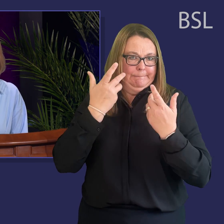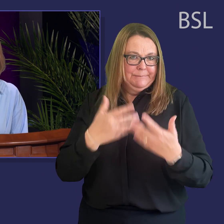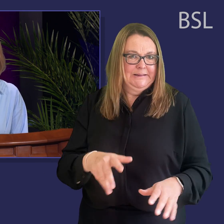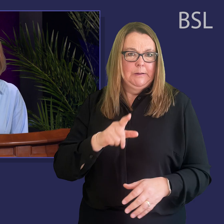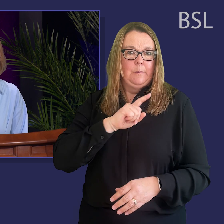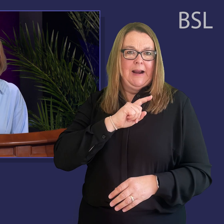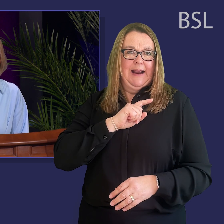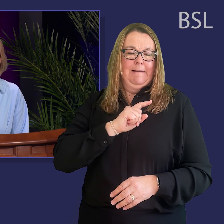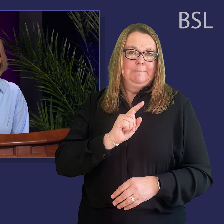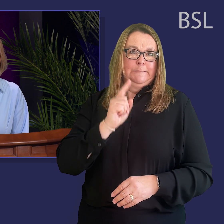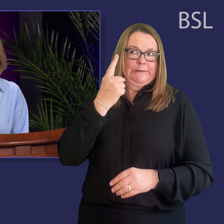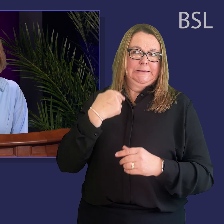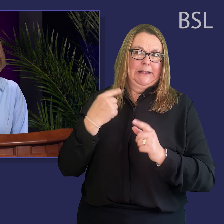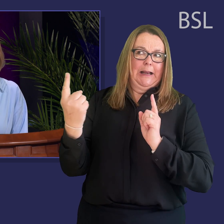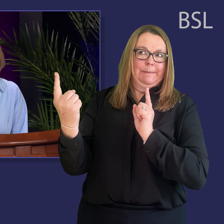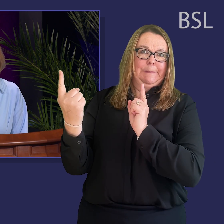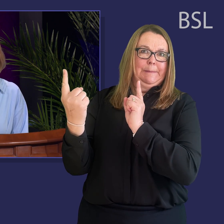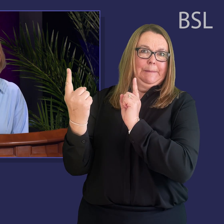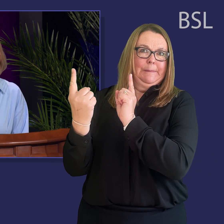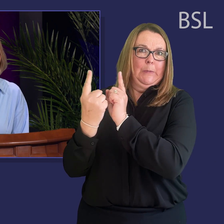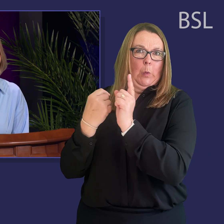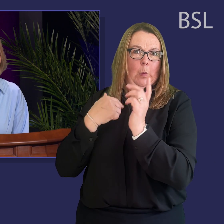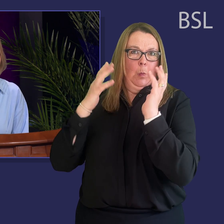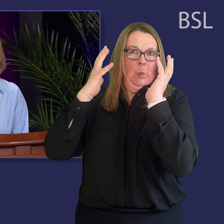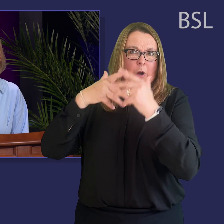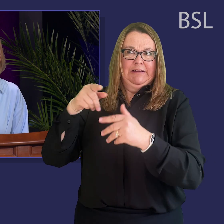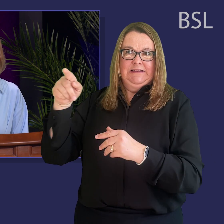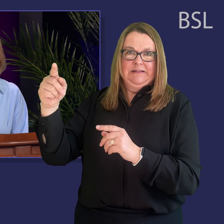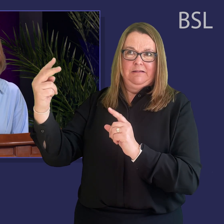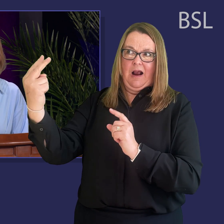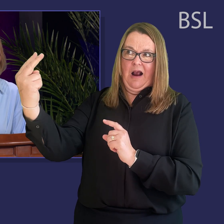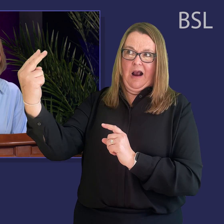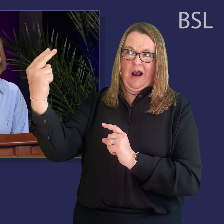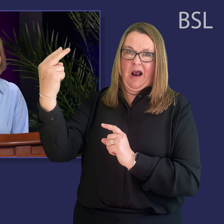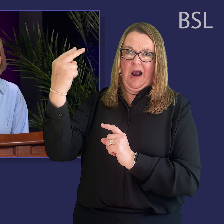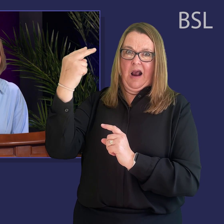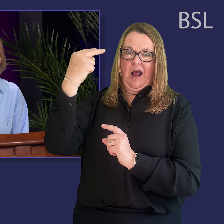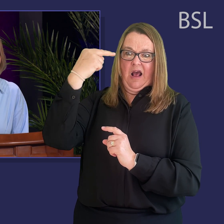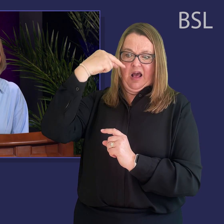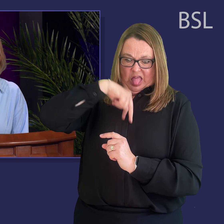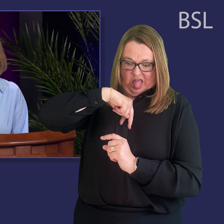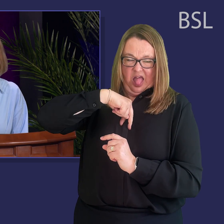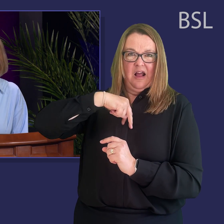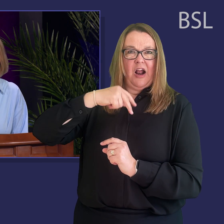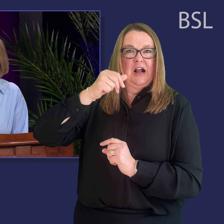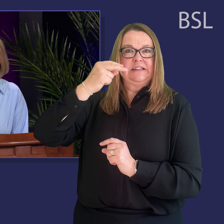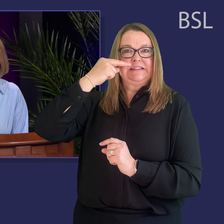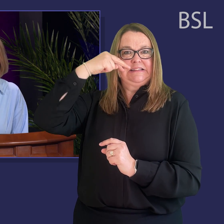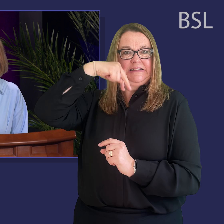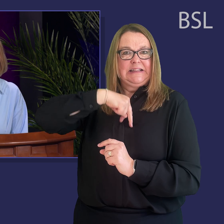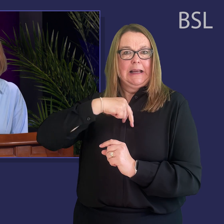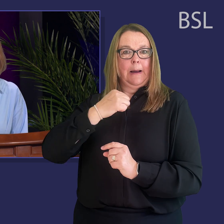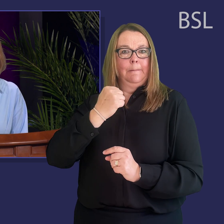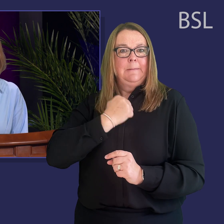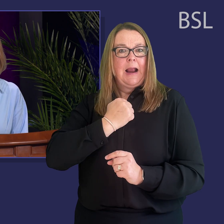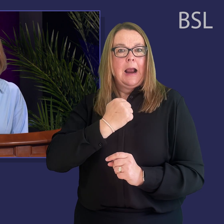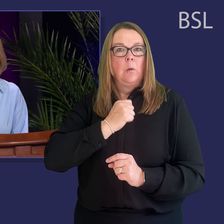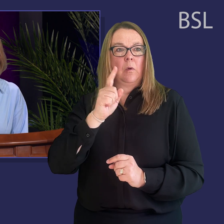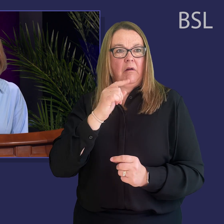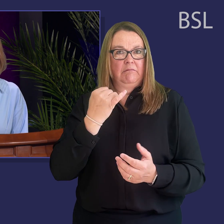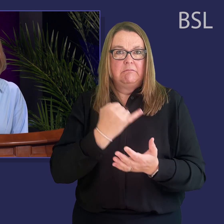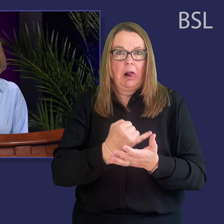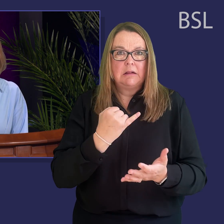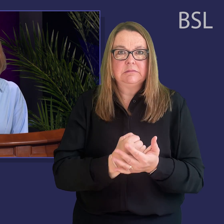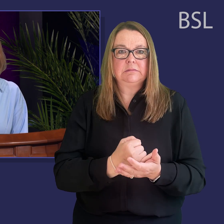your presence. Would your piercing blue eyes see into my soul? Would you know all my faults and